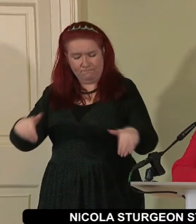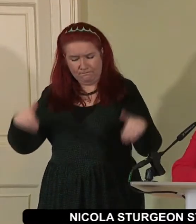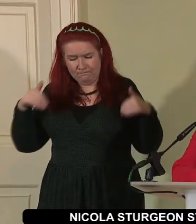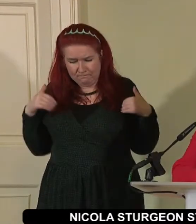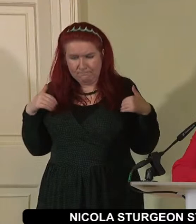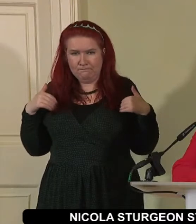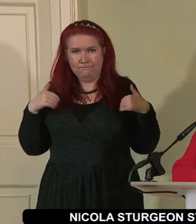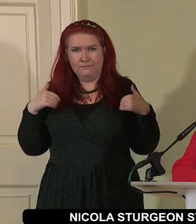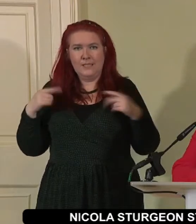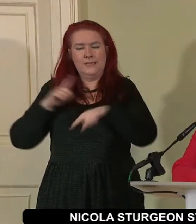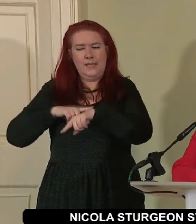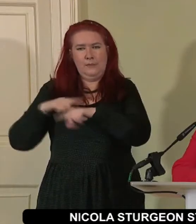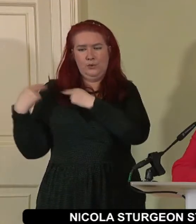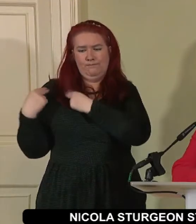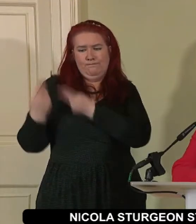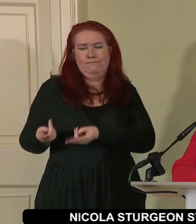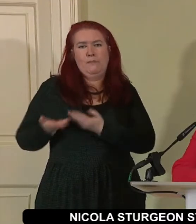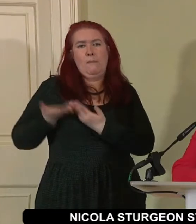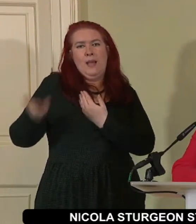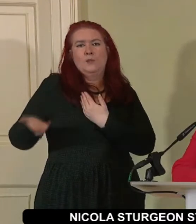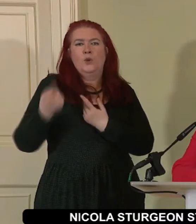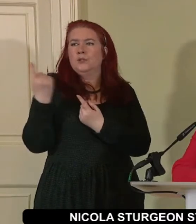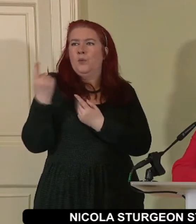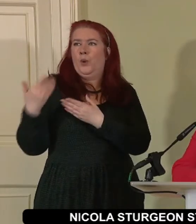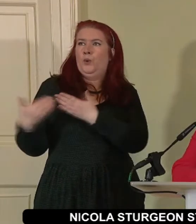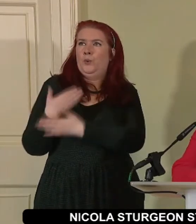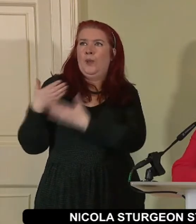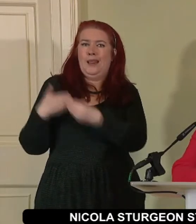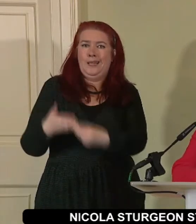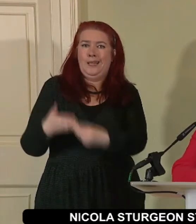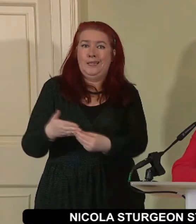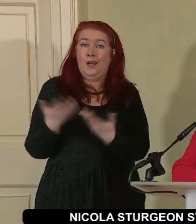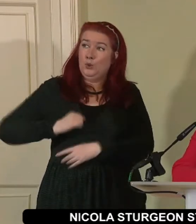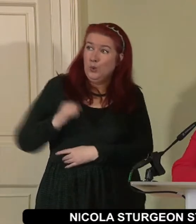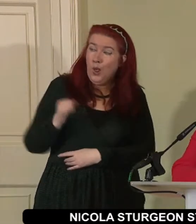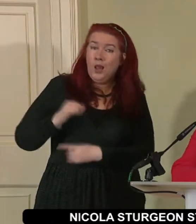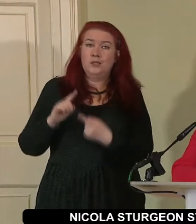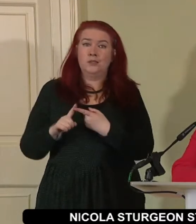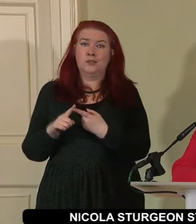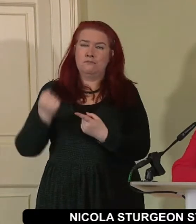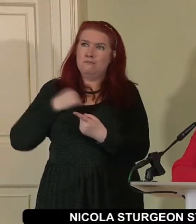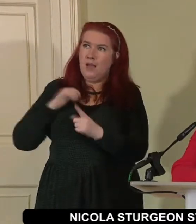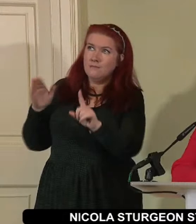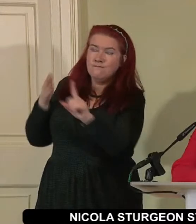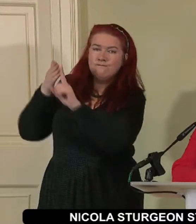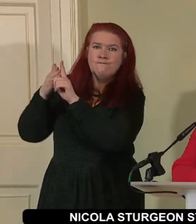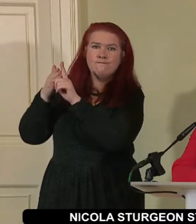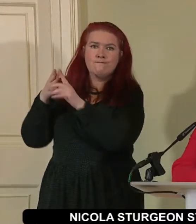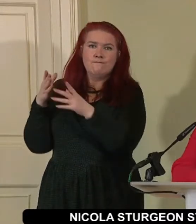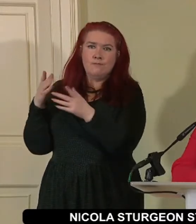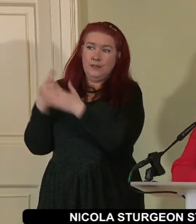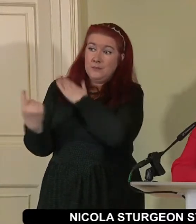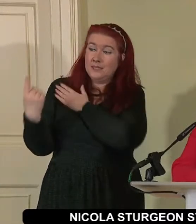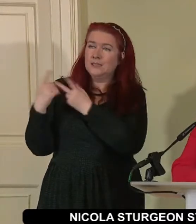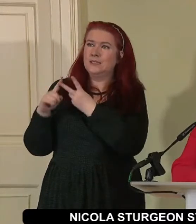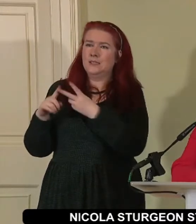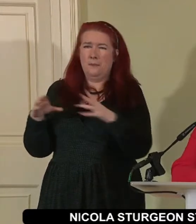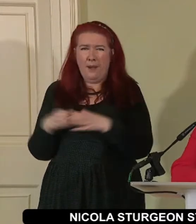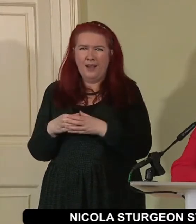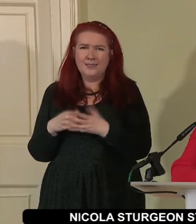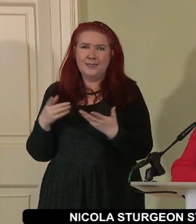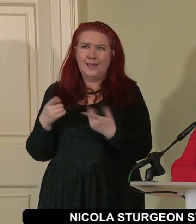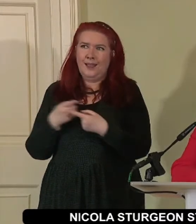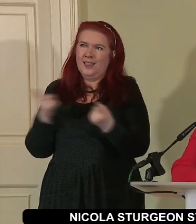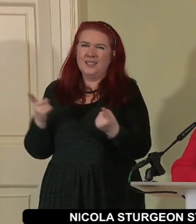on to someone else. The country, the cause I believe in, my party, everything is bigger